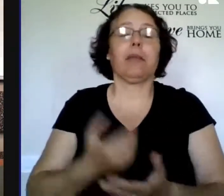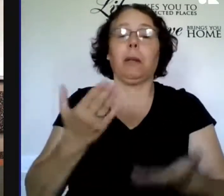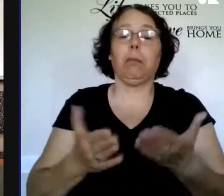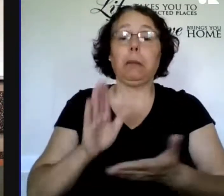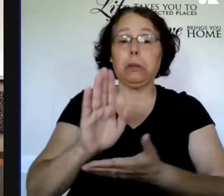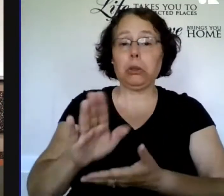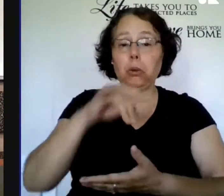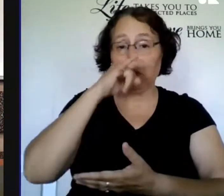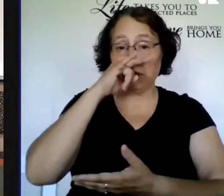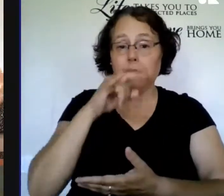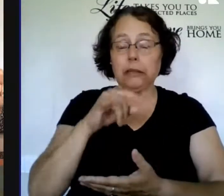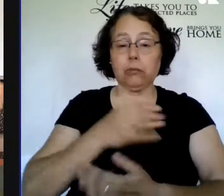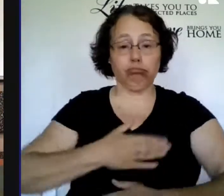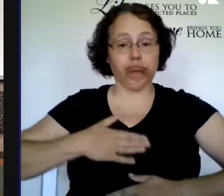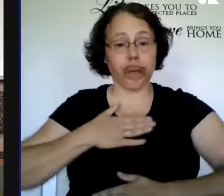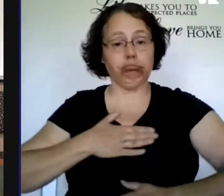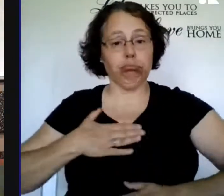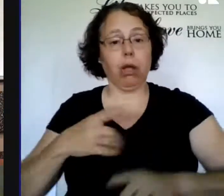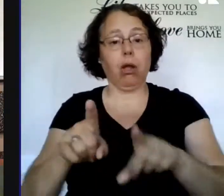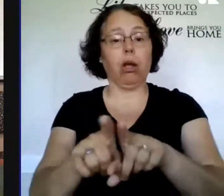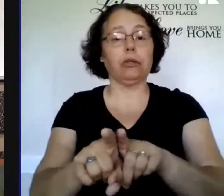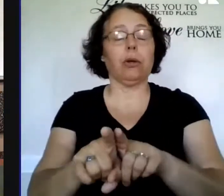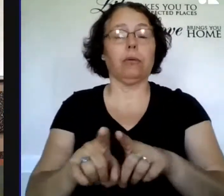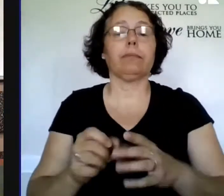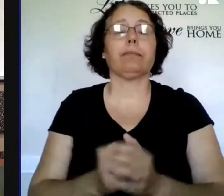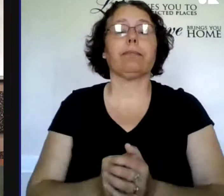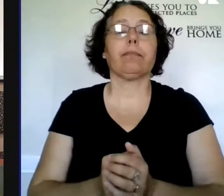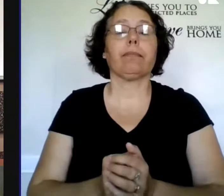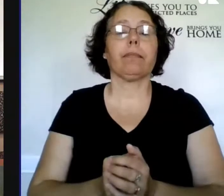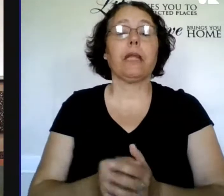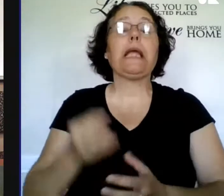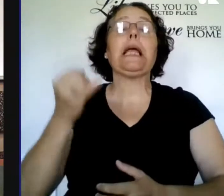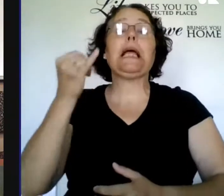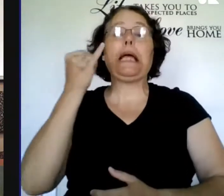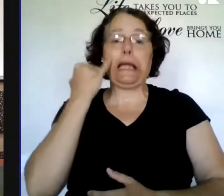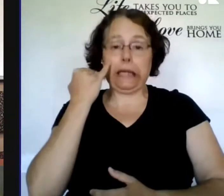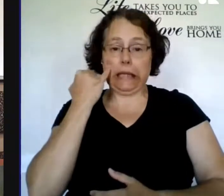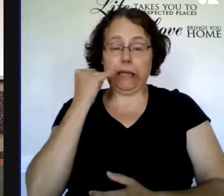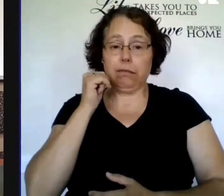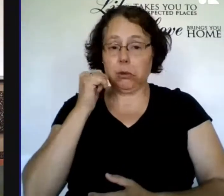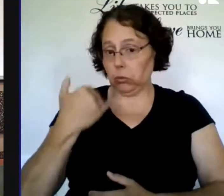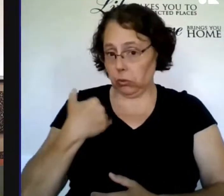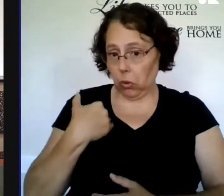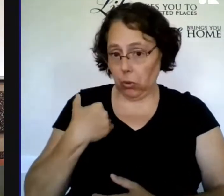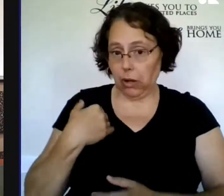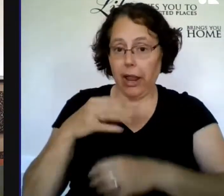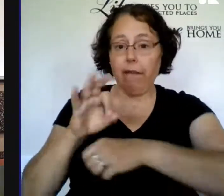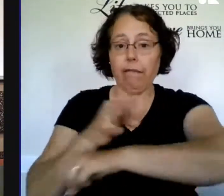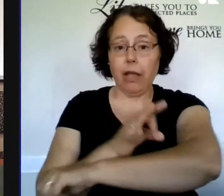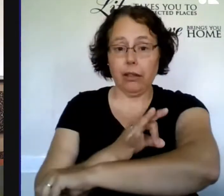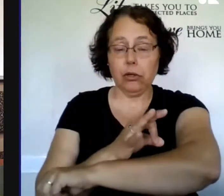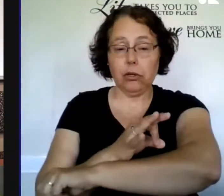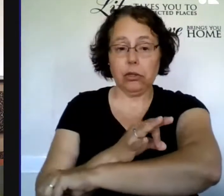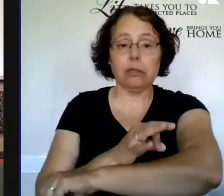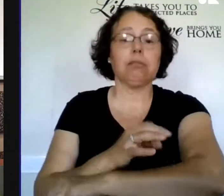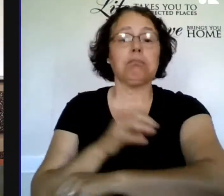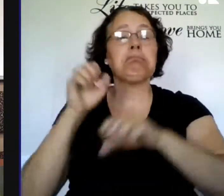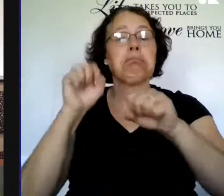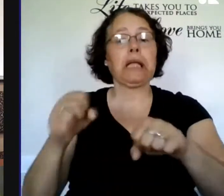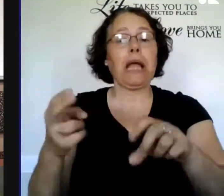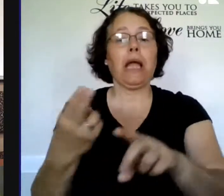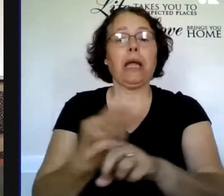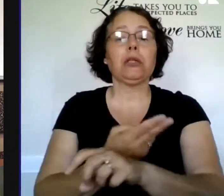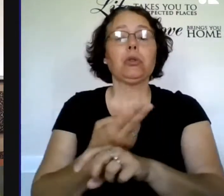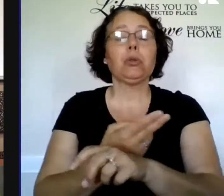Another way that kids can string beads if you don't have feathers, and these can also be found for $1 at the Dollar Tree, is to use